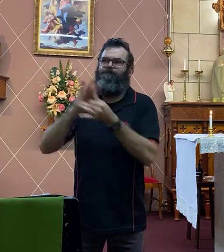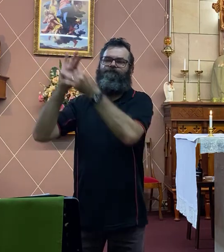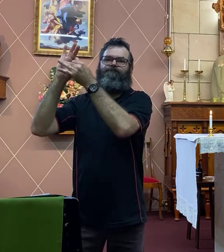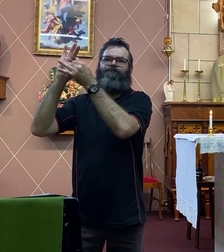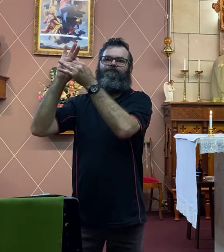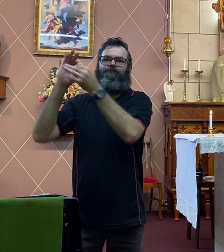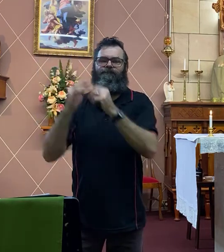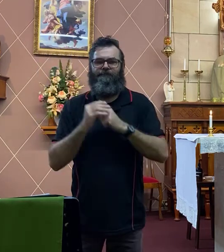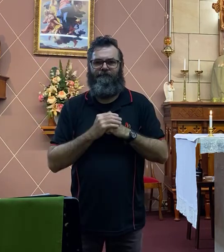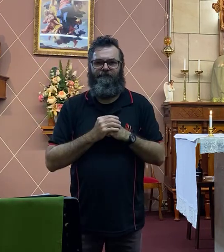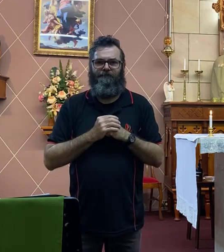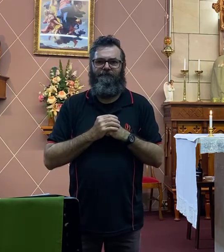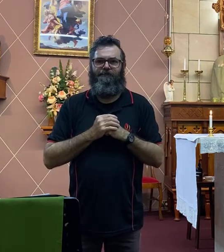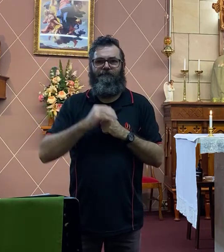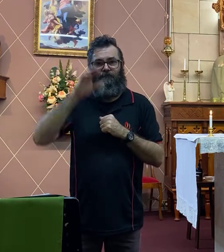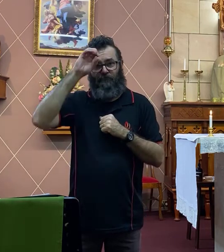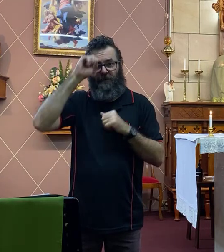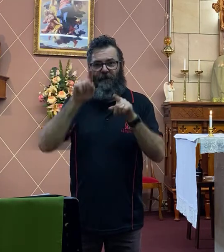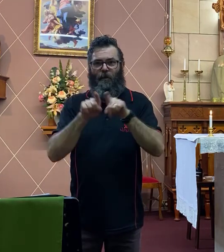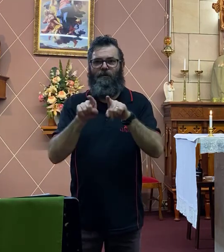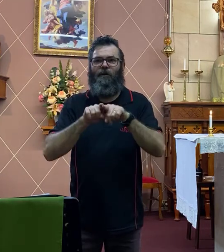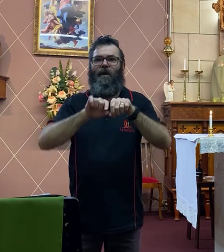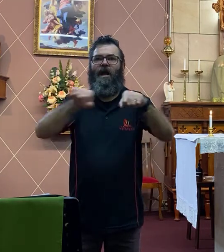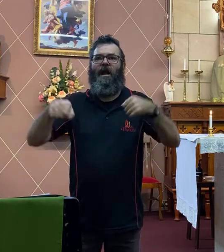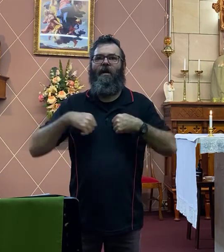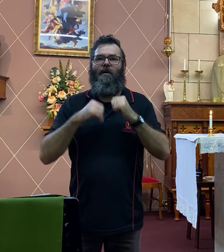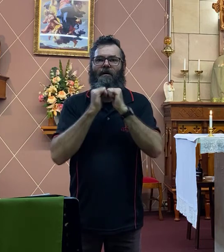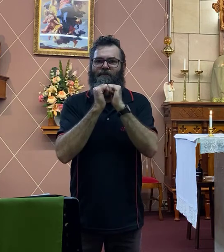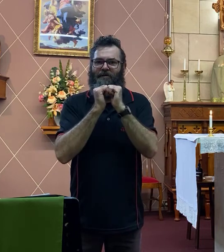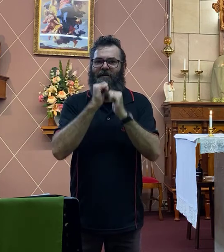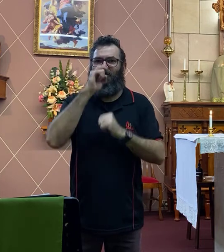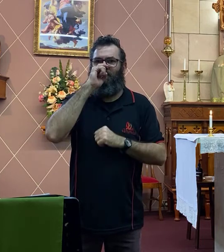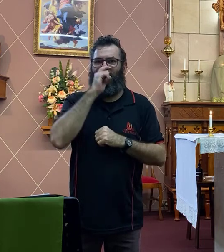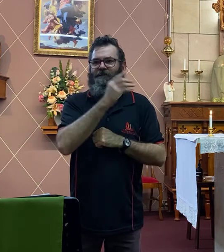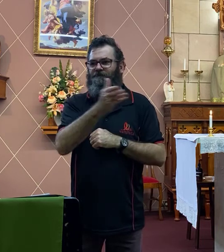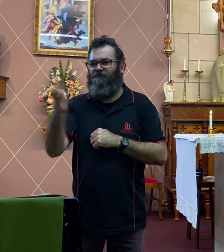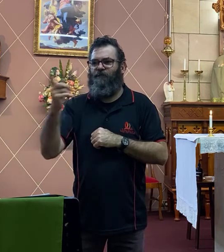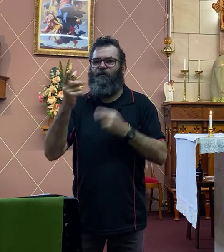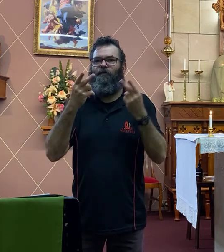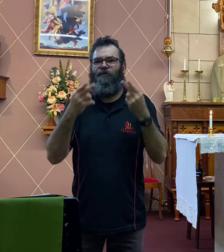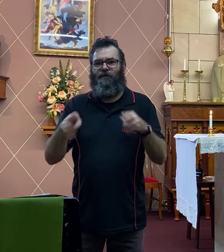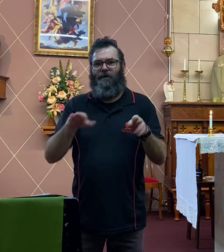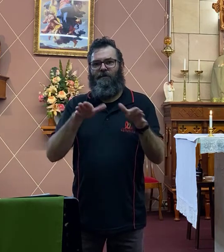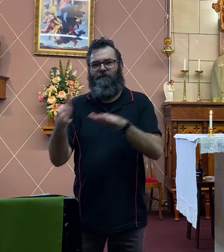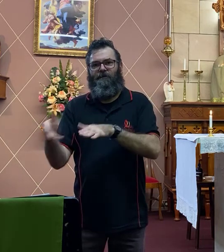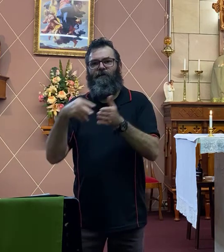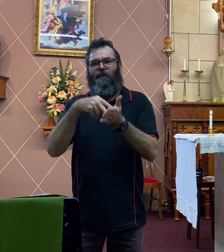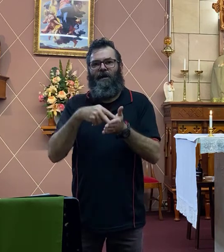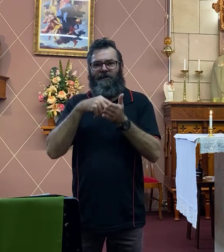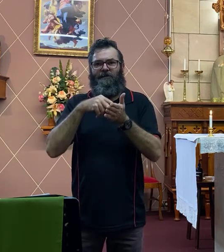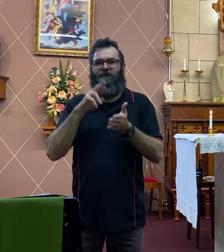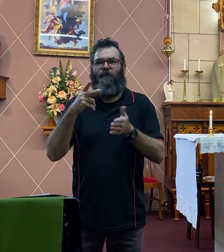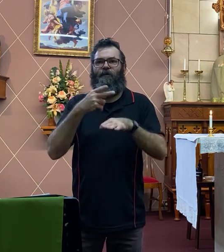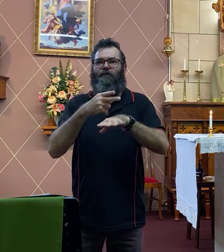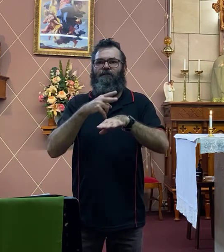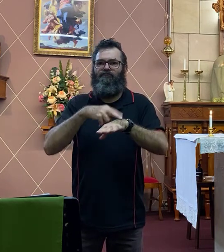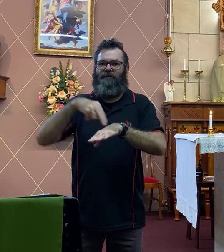Remember also our brothers and sisters who have fallen asleep in hope of resurrection, and all who have died in your